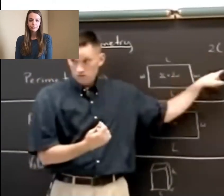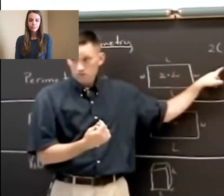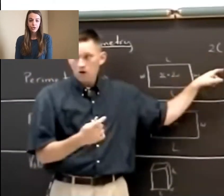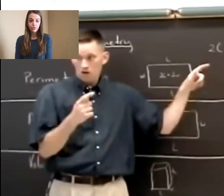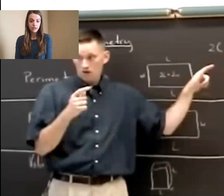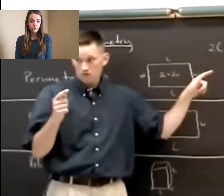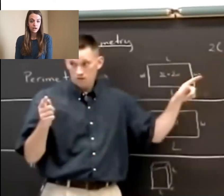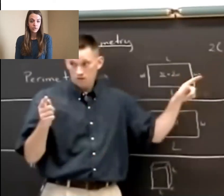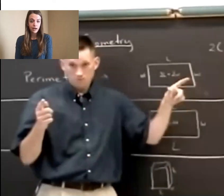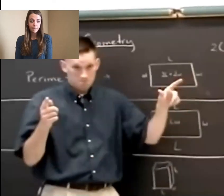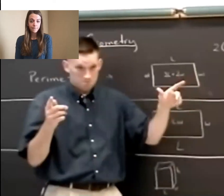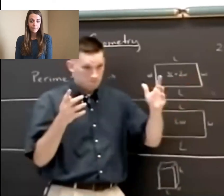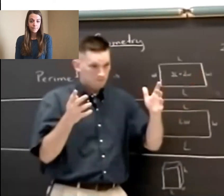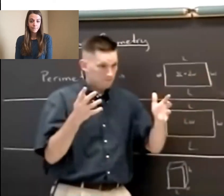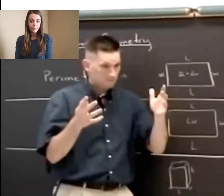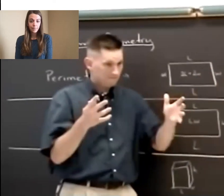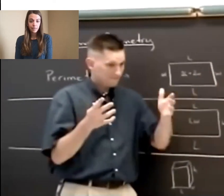Do you guys know how to do that?